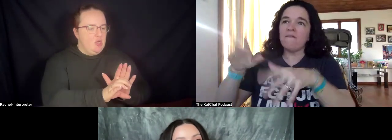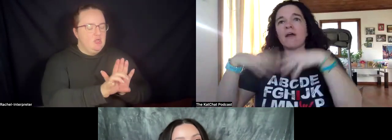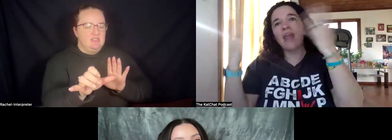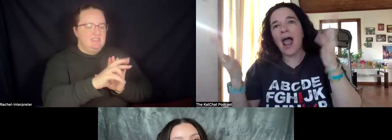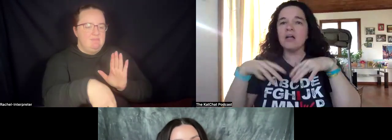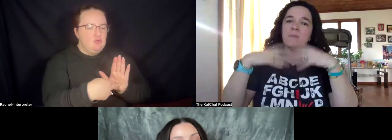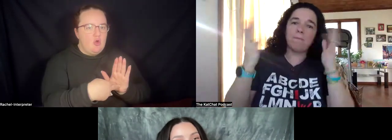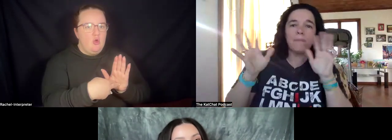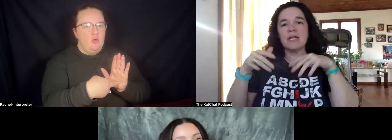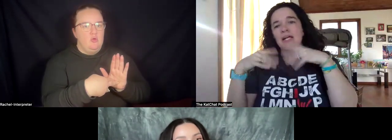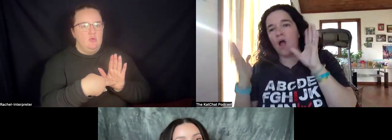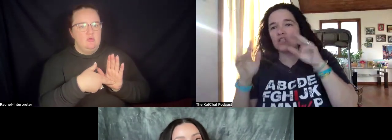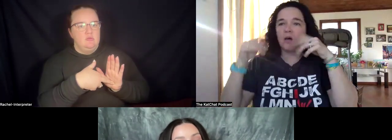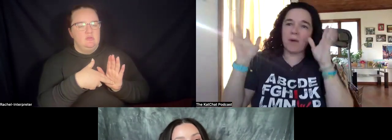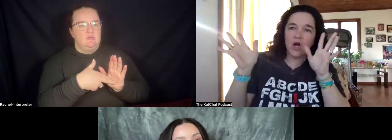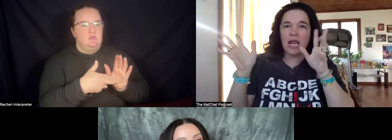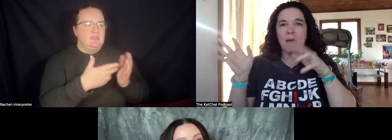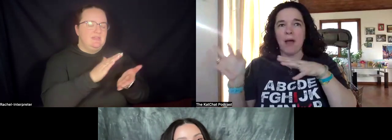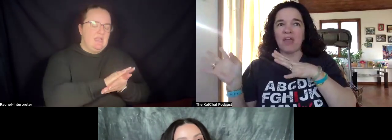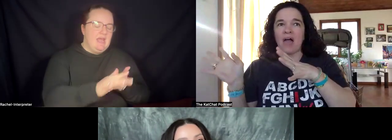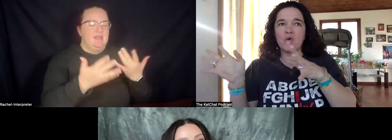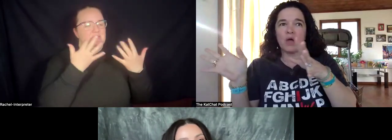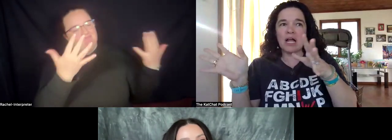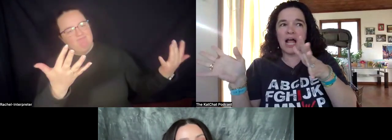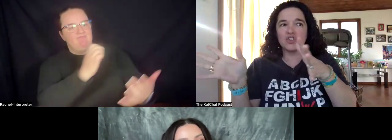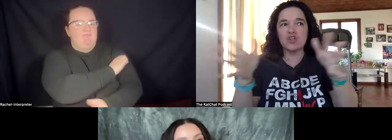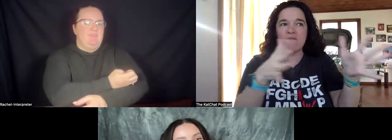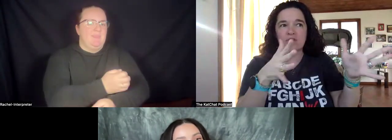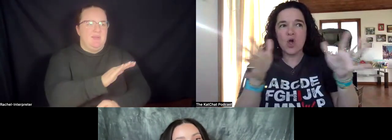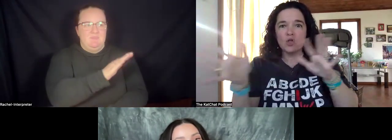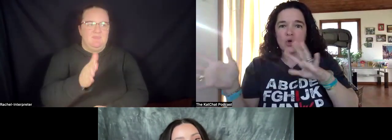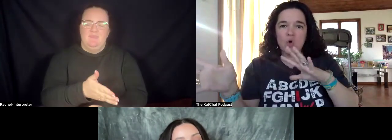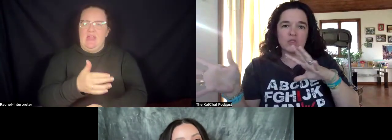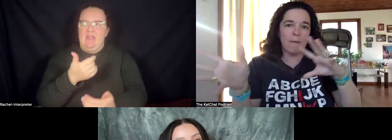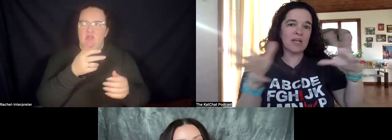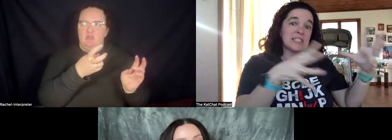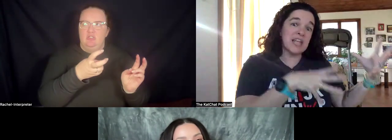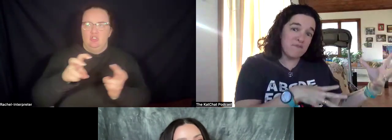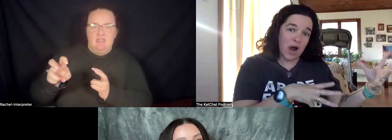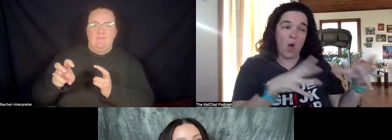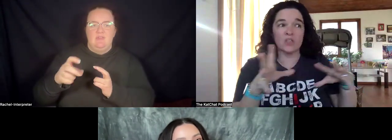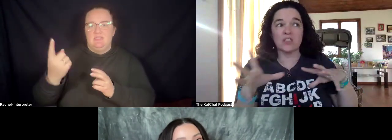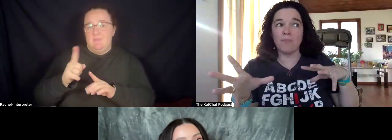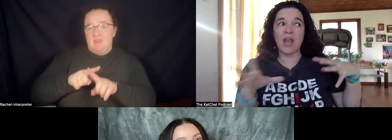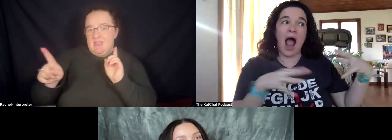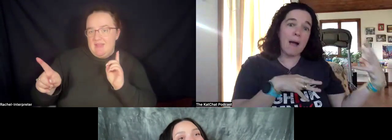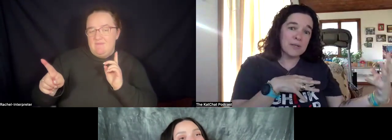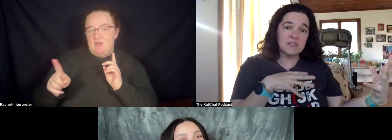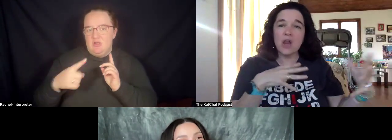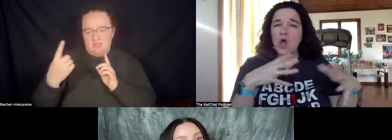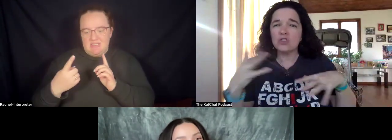role, non-bubbly character, perky, but they never really like shift to something different or